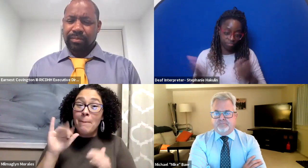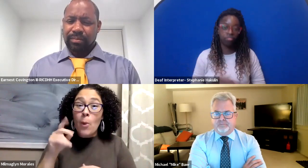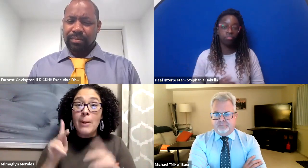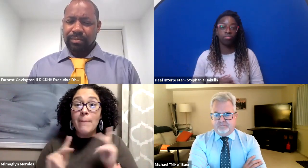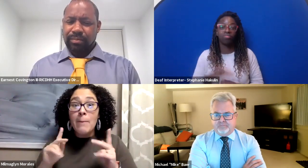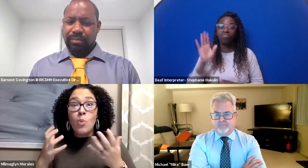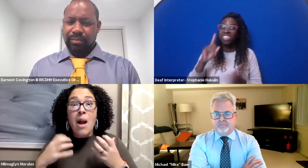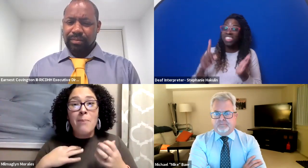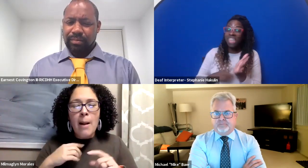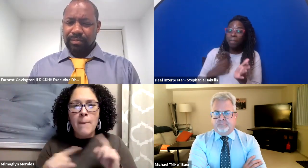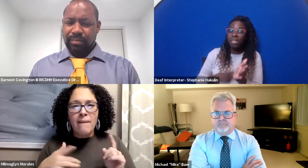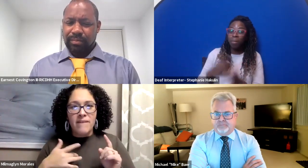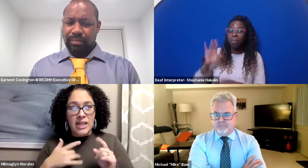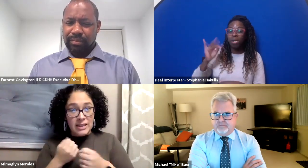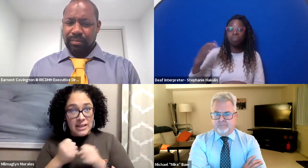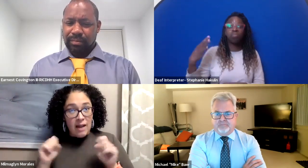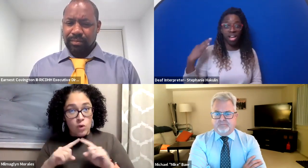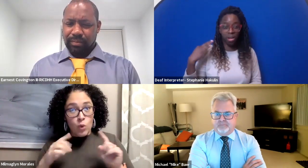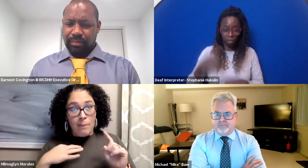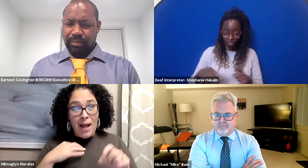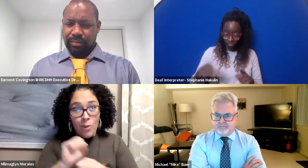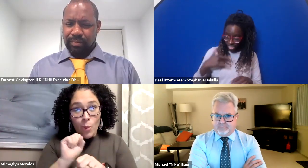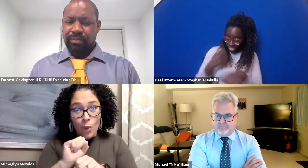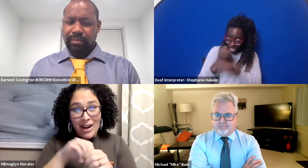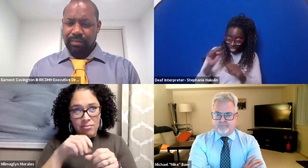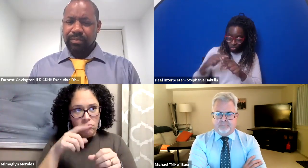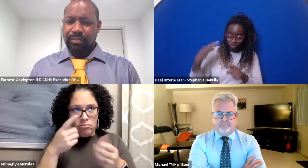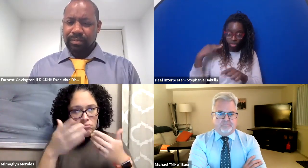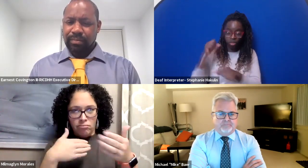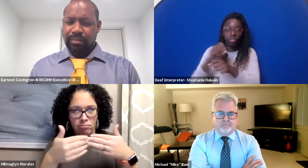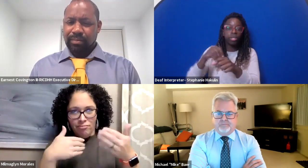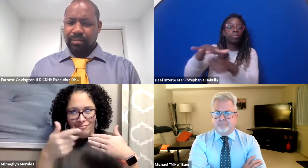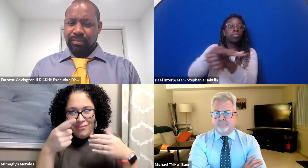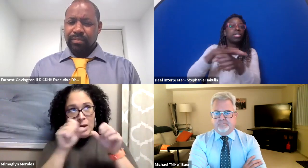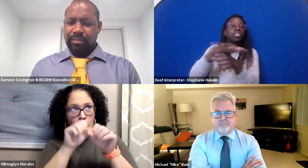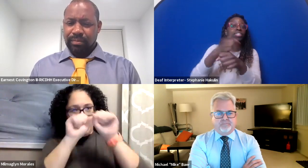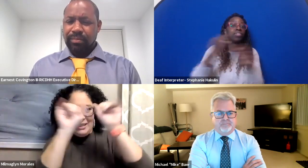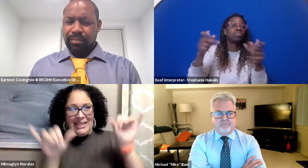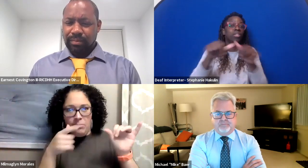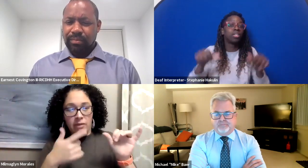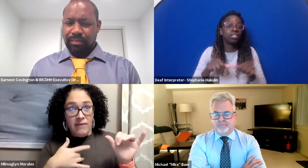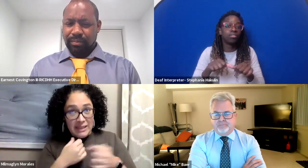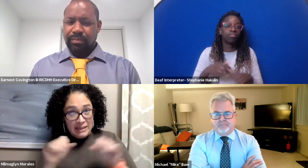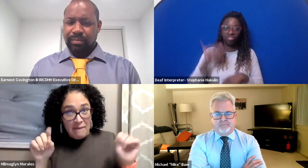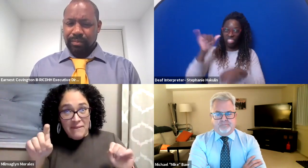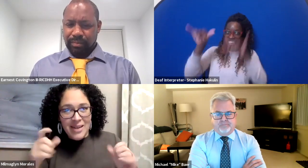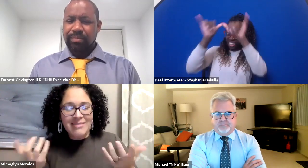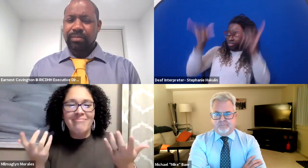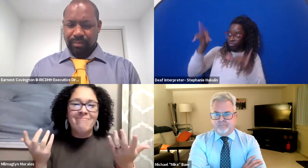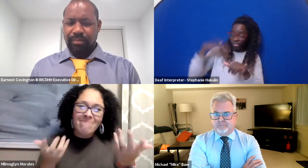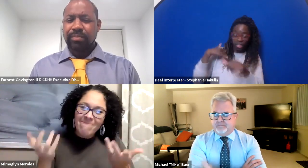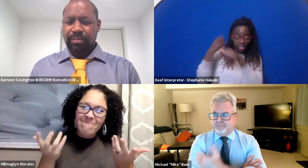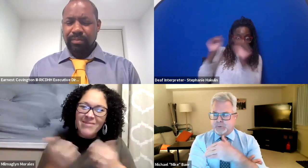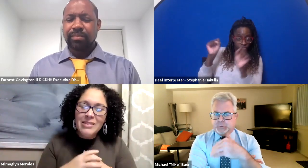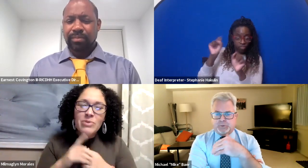Because once you actually are open, then people, they may want to apply, but they don't feel safe to work in that environment or that